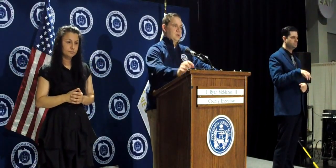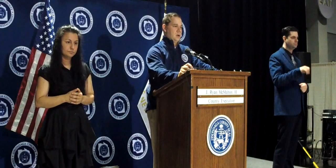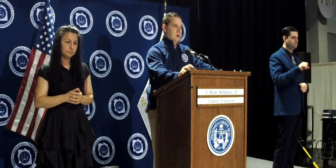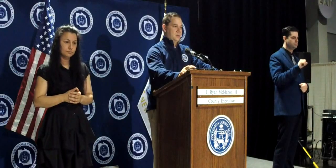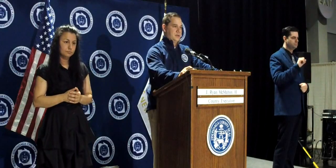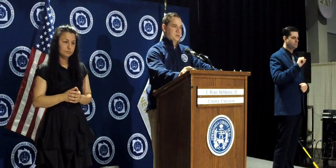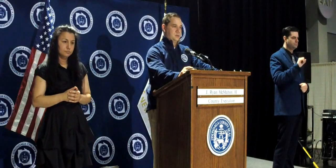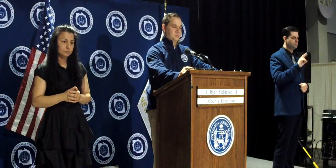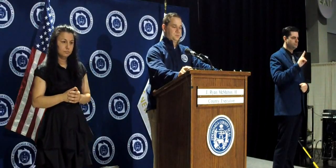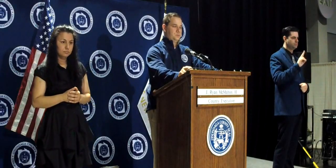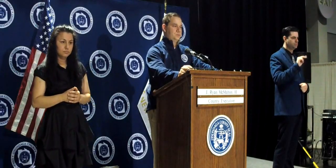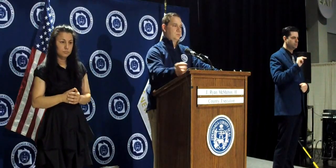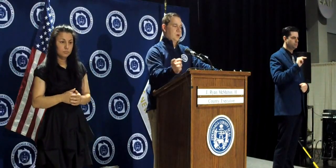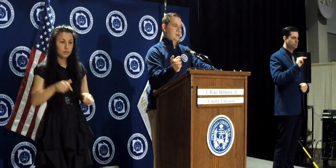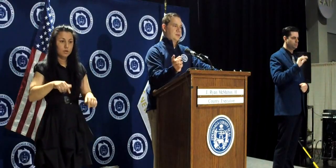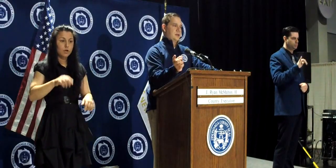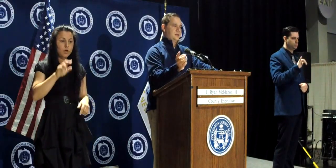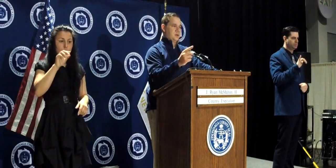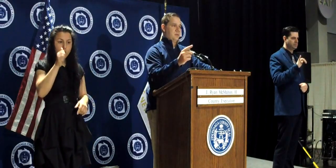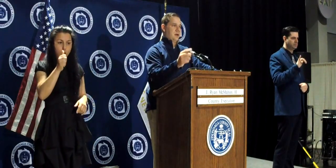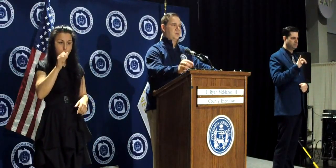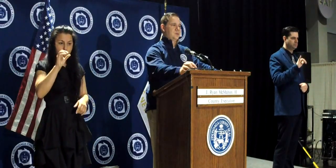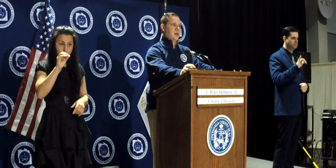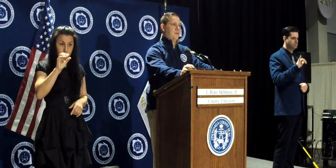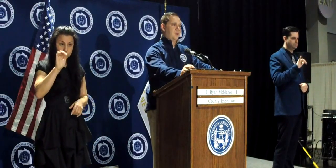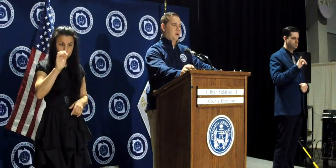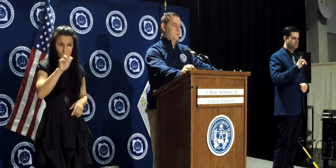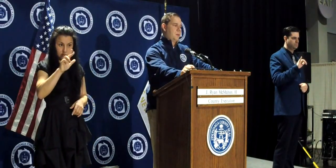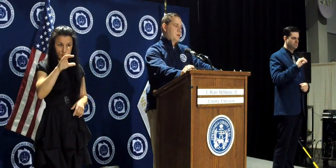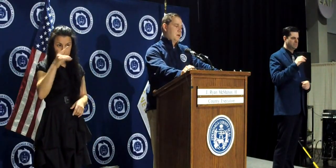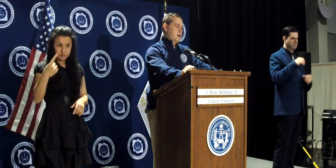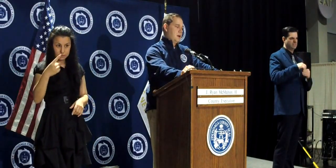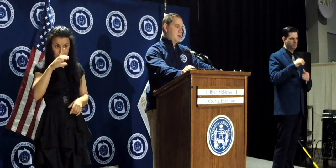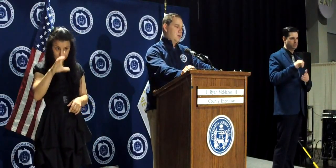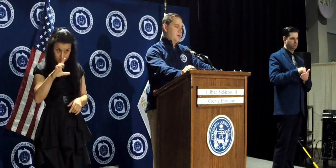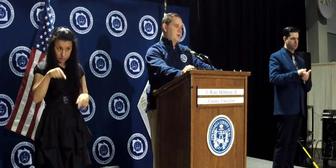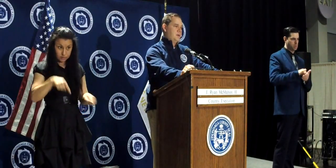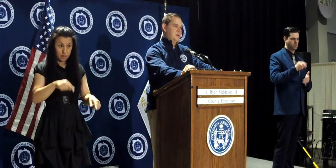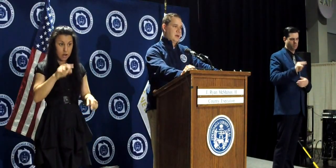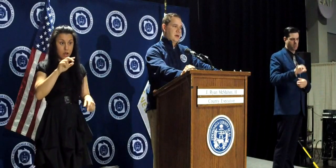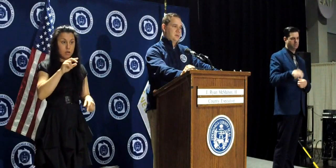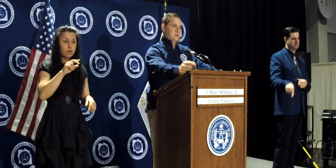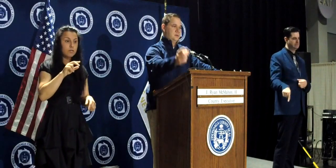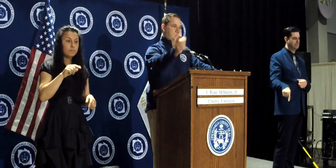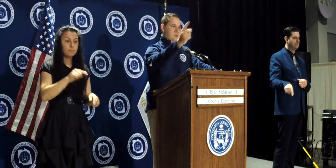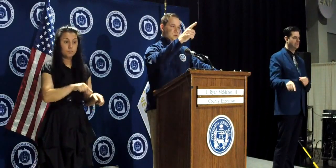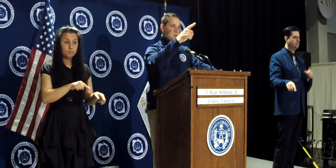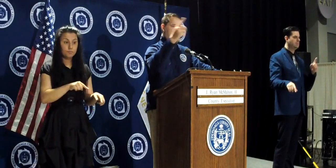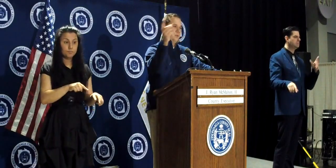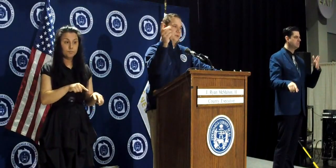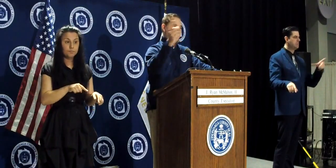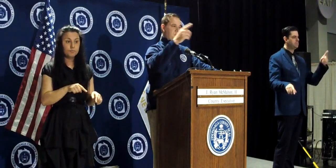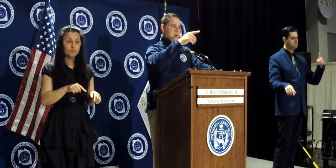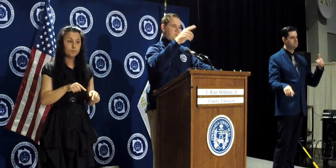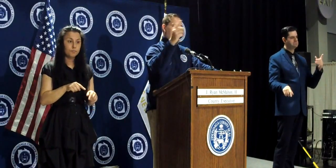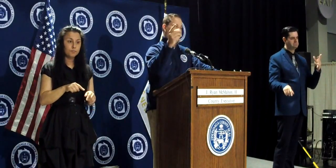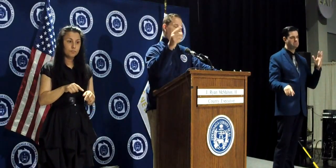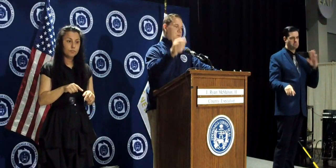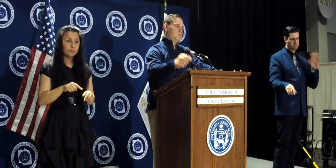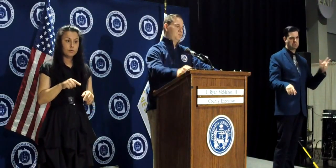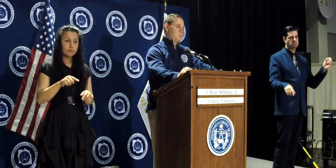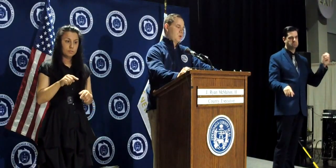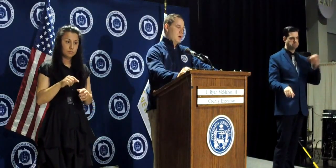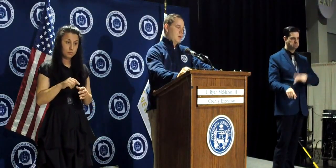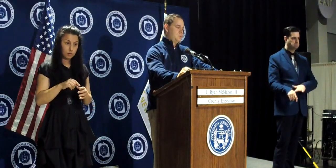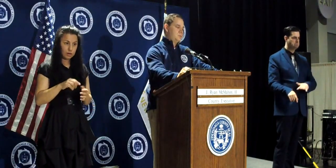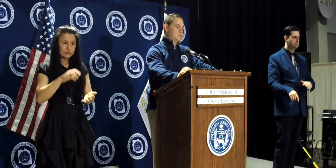about potentially sending some medical staff there. And I know that the VA is its own network. They've sent people there.